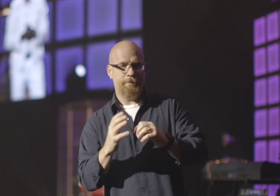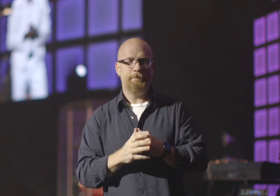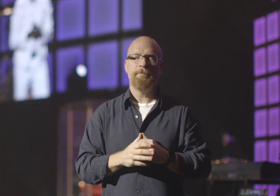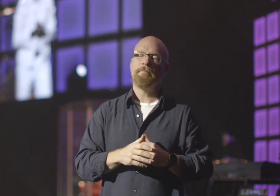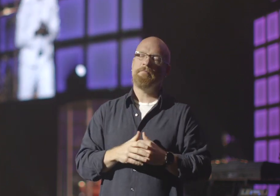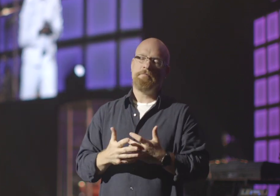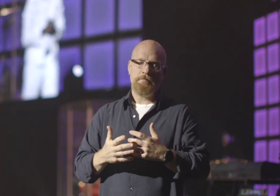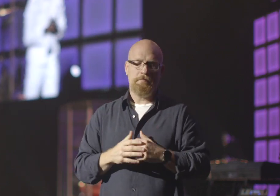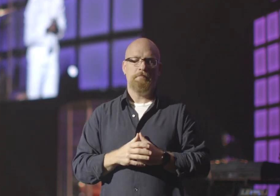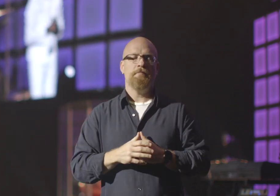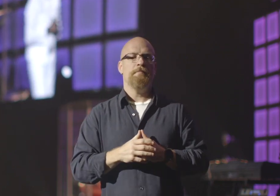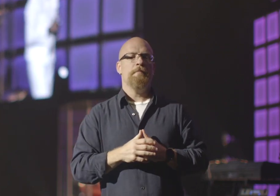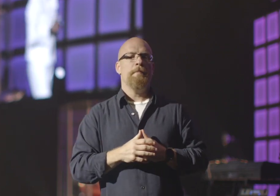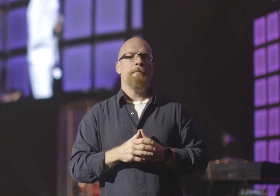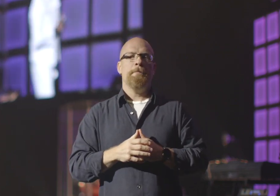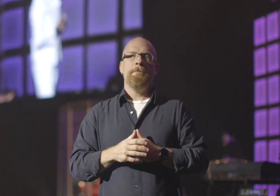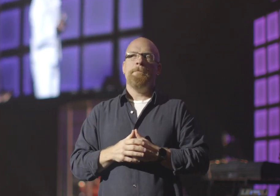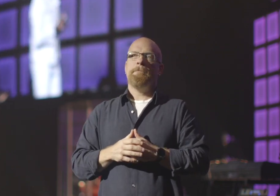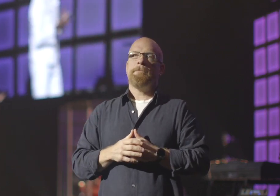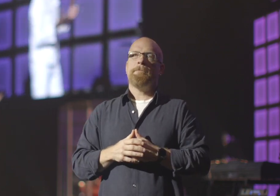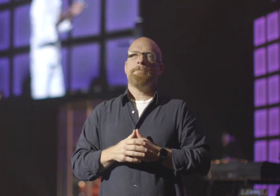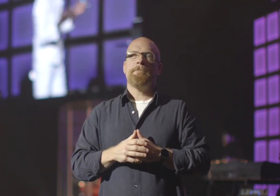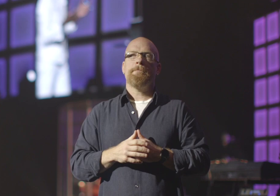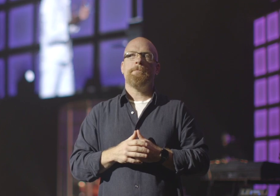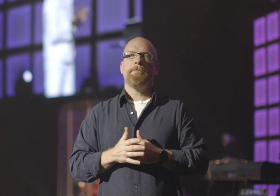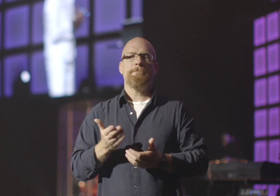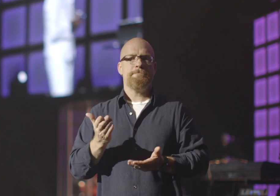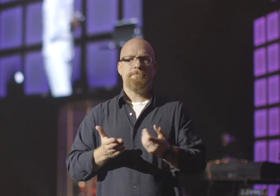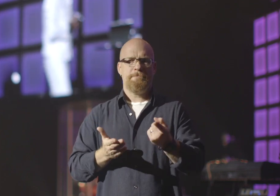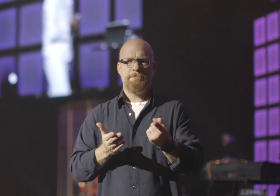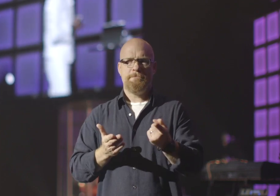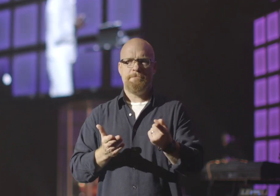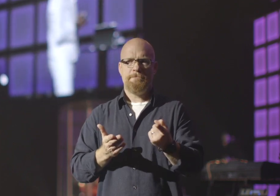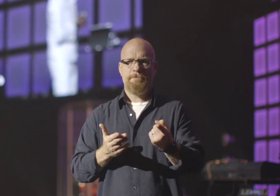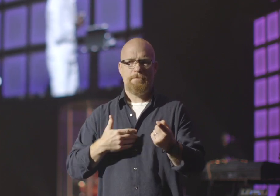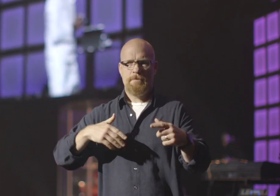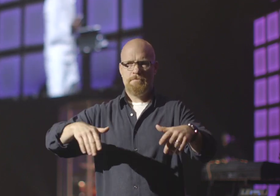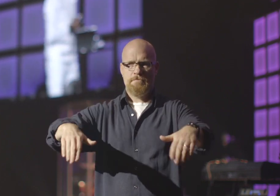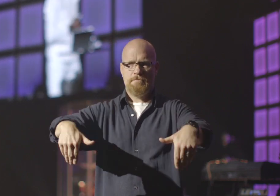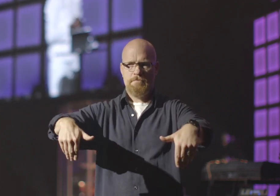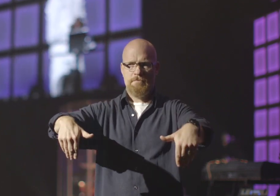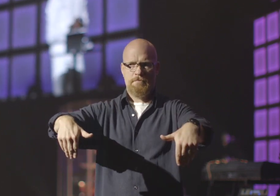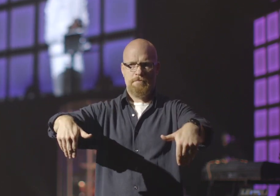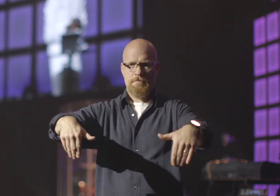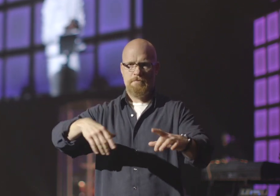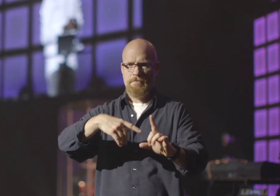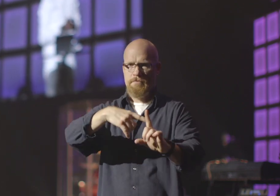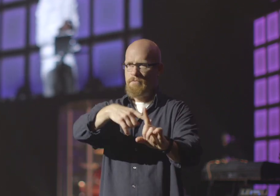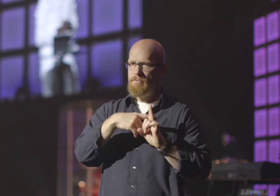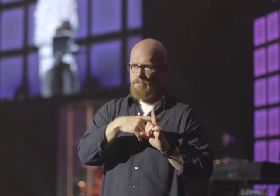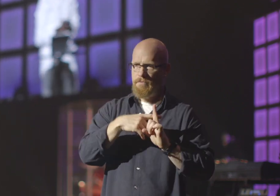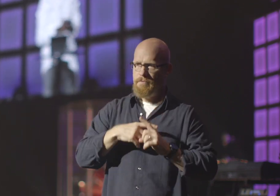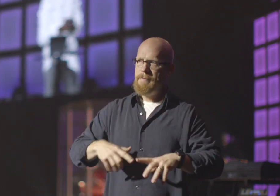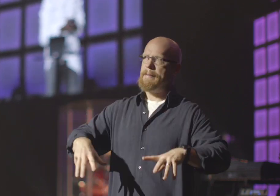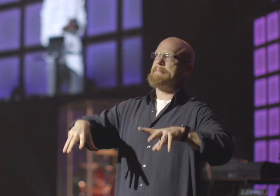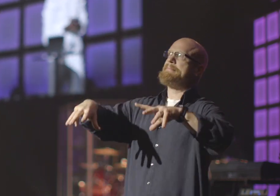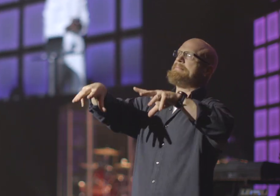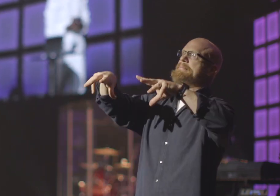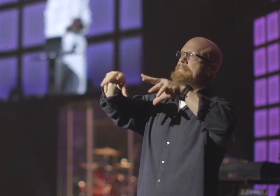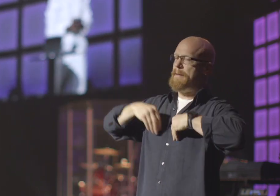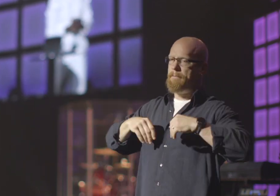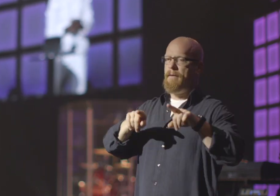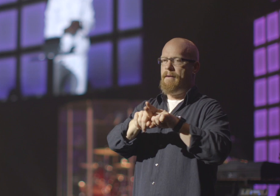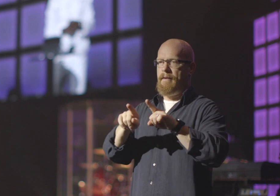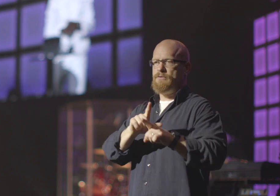online. And you may have never received Jesus as your personal Savior or confessed him as the Lord of your